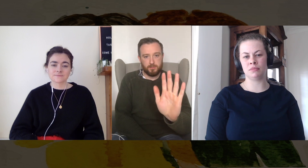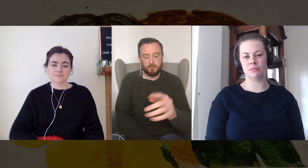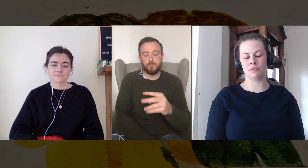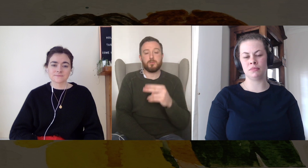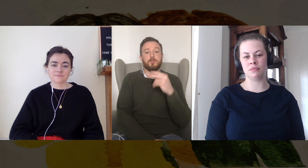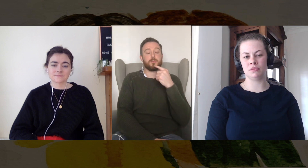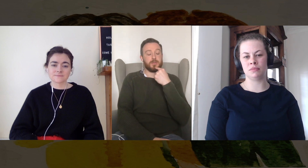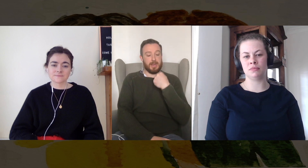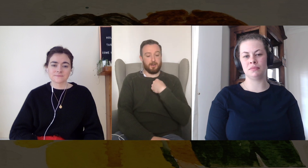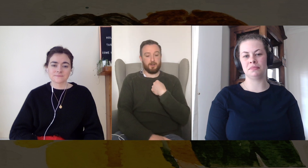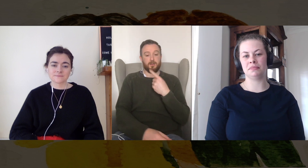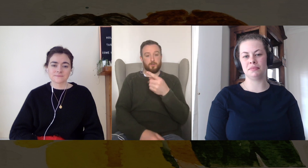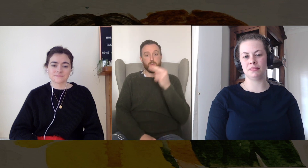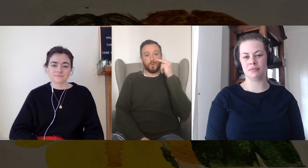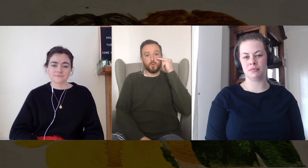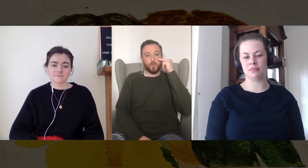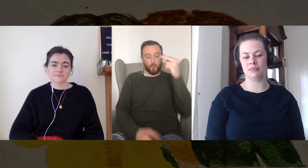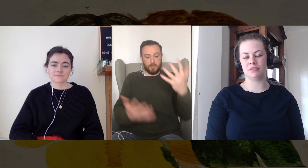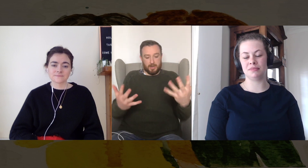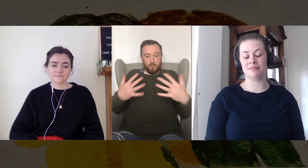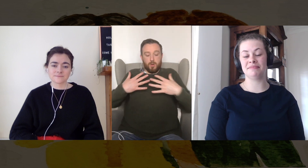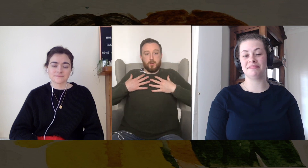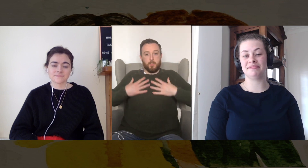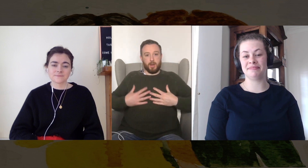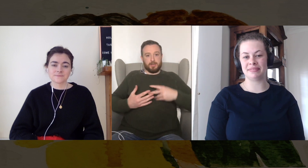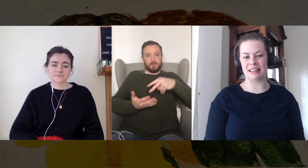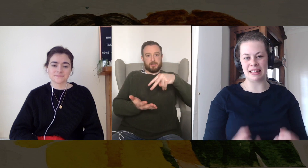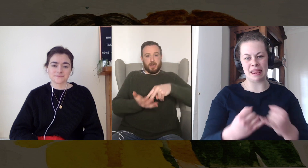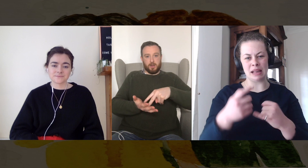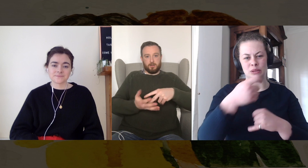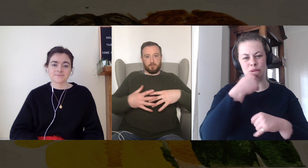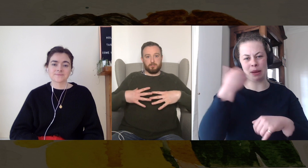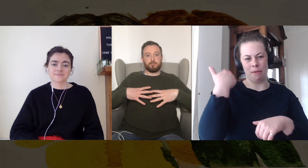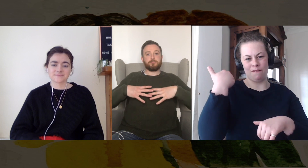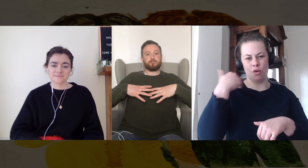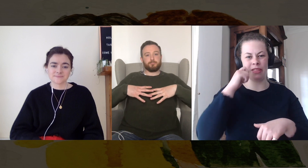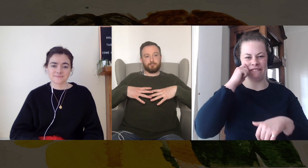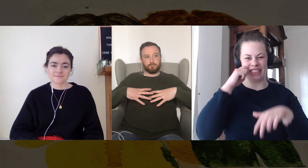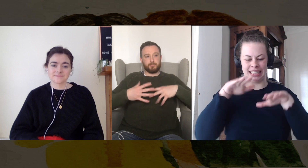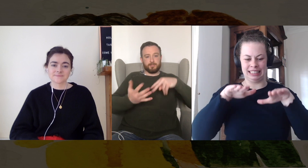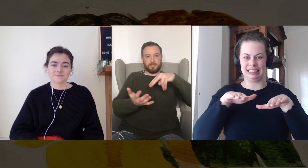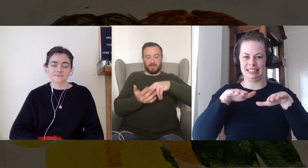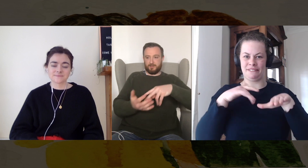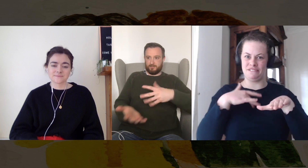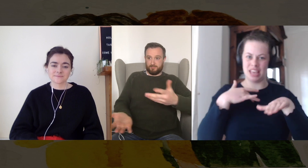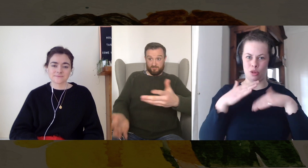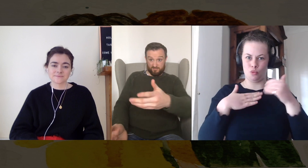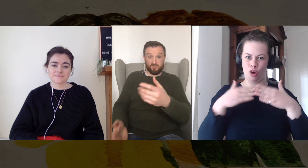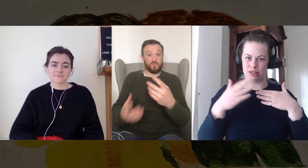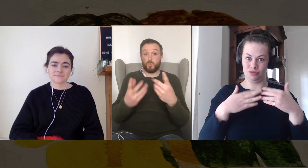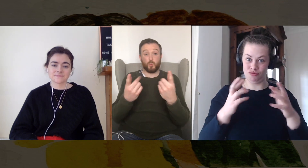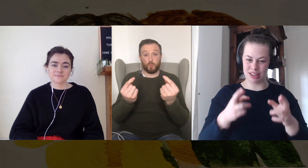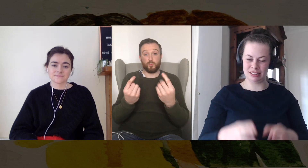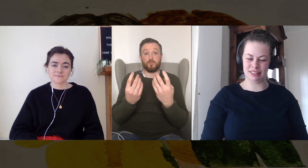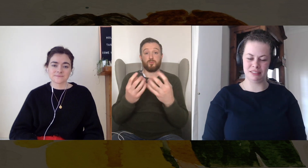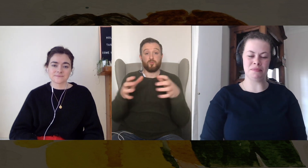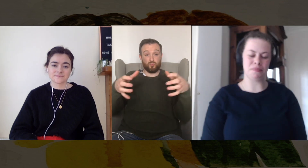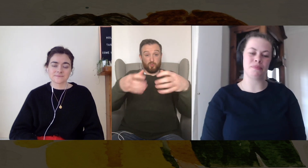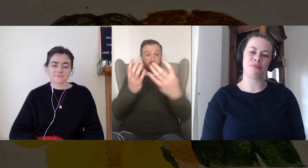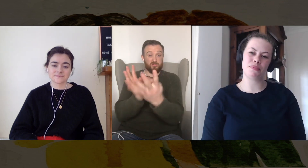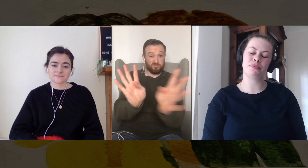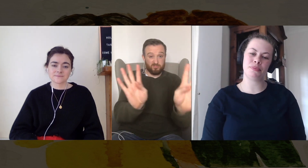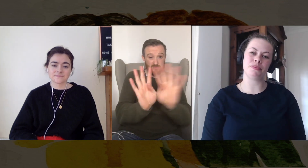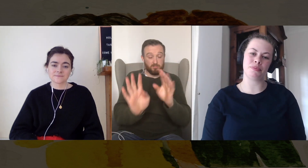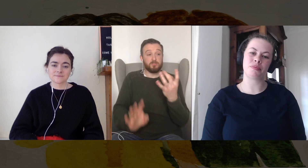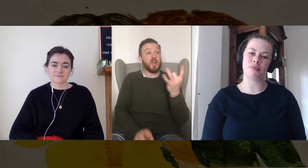he used was rest in your bones. And part of his workshop was not to tell people how to stand, but tell